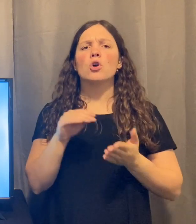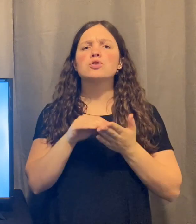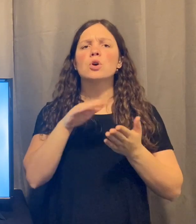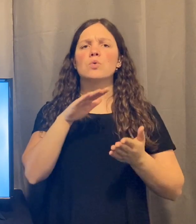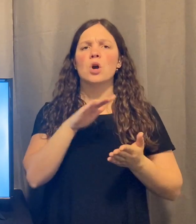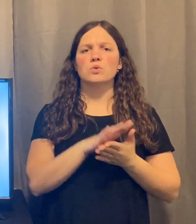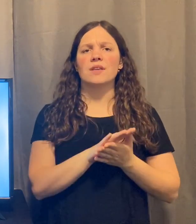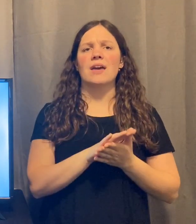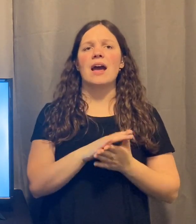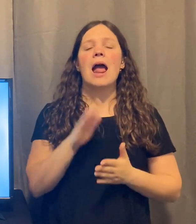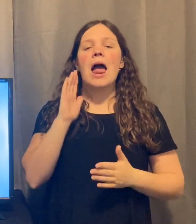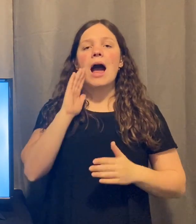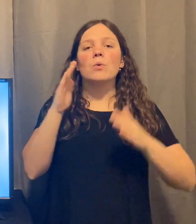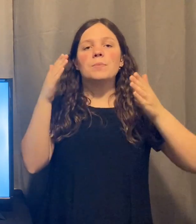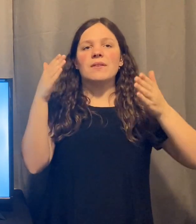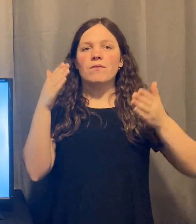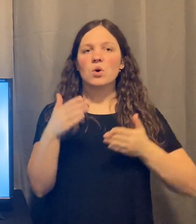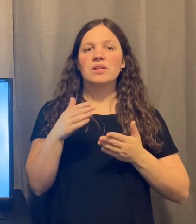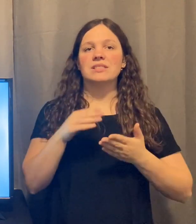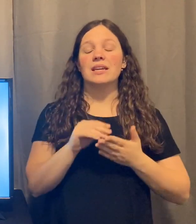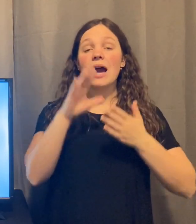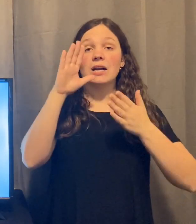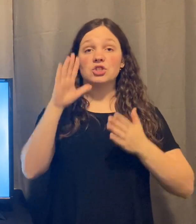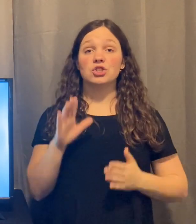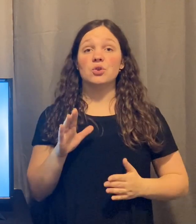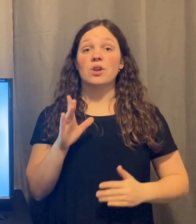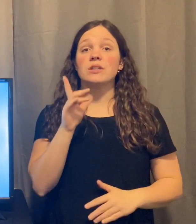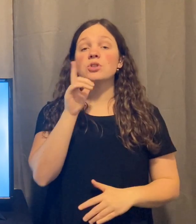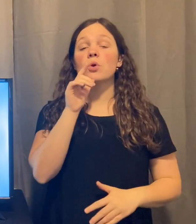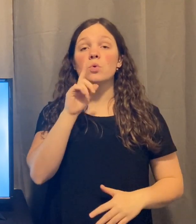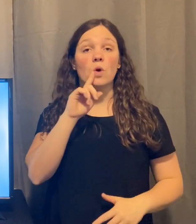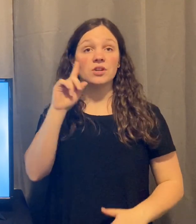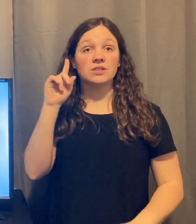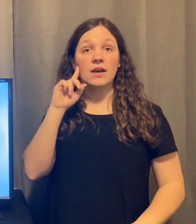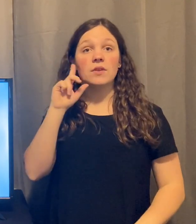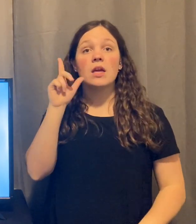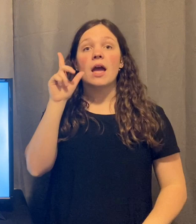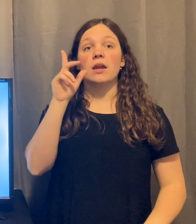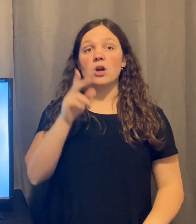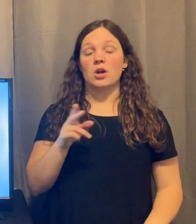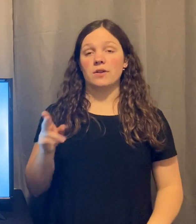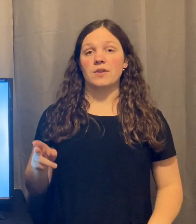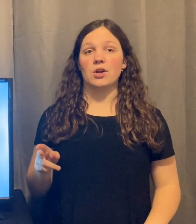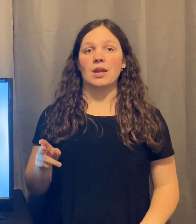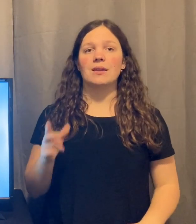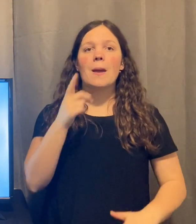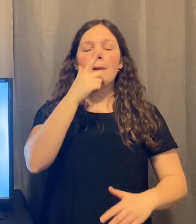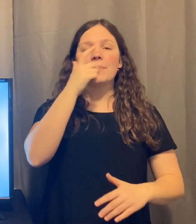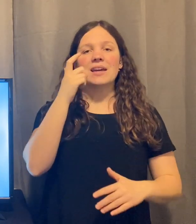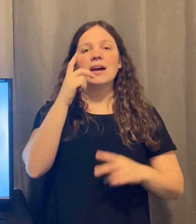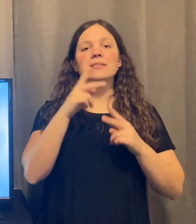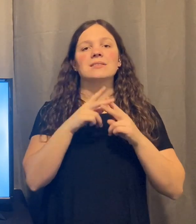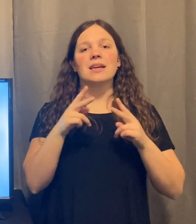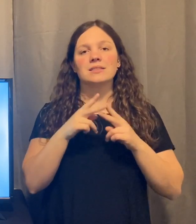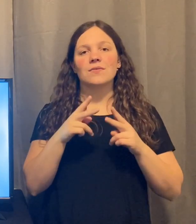Also note that I will be focusing on students who are deaf and hard of hearing because it's